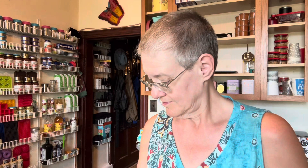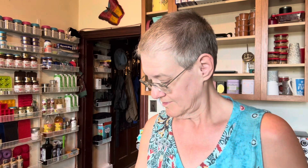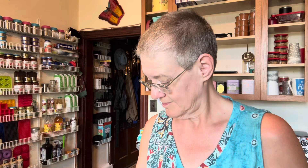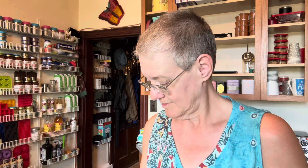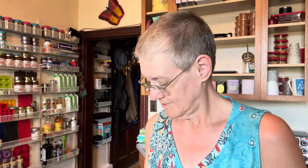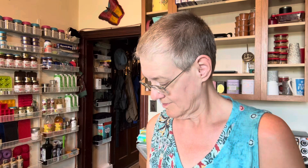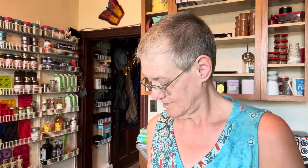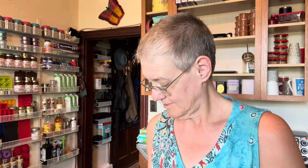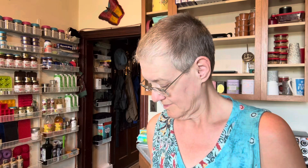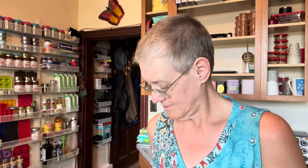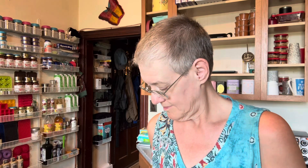3 ounces altogether.